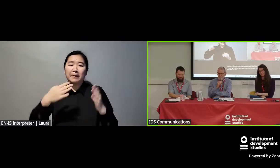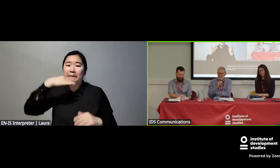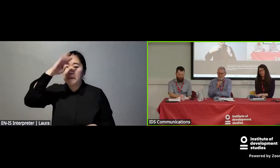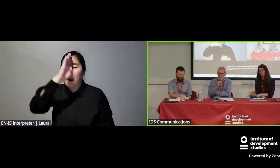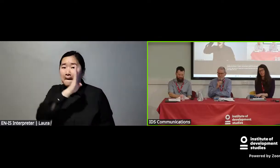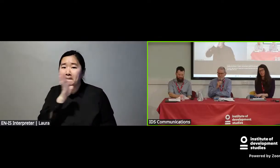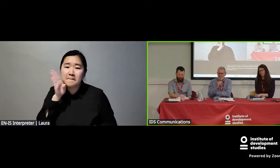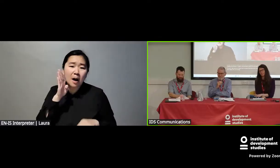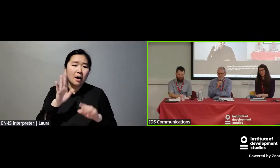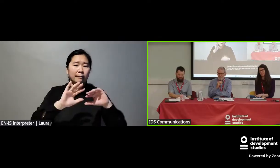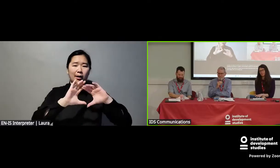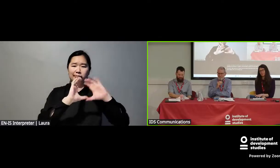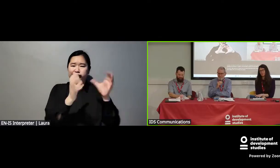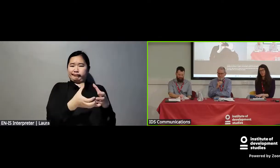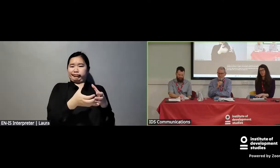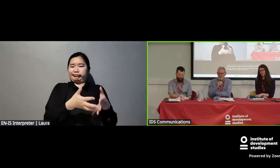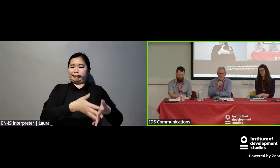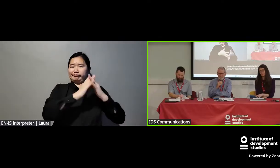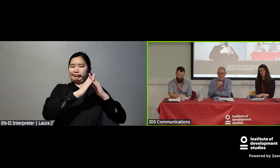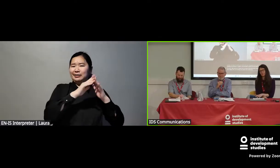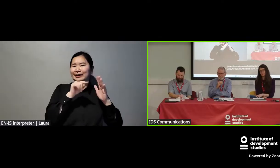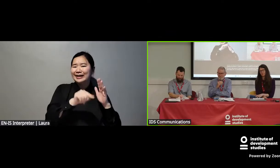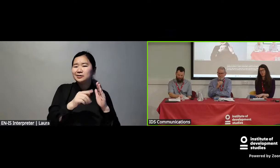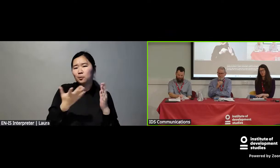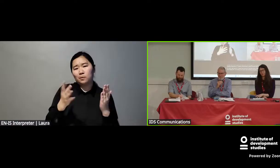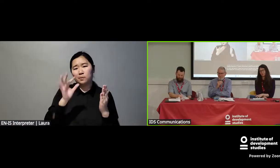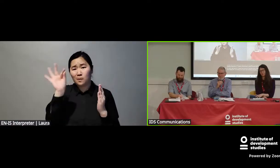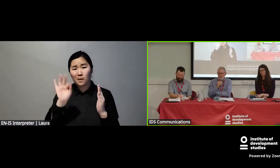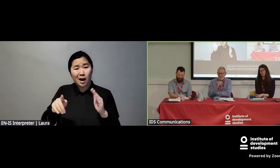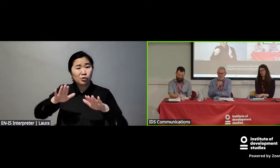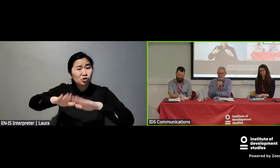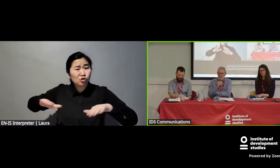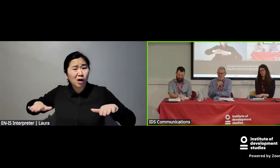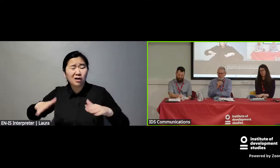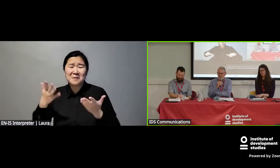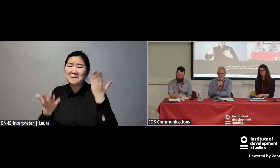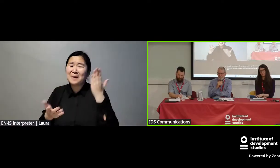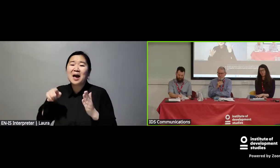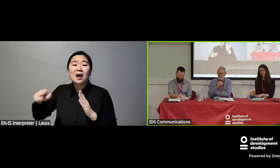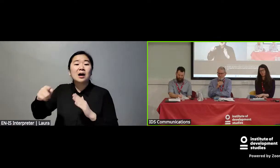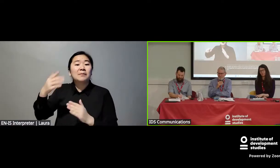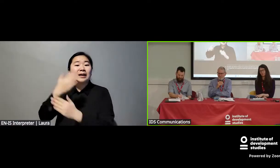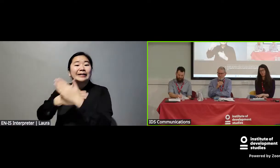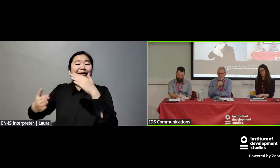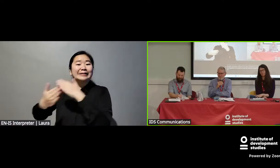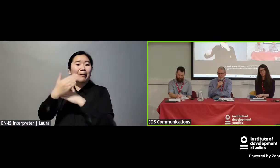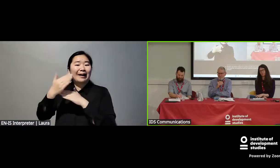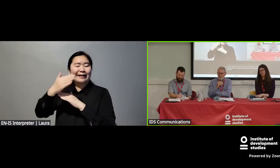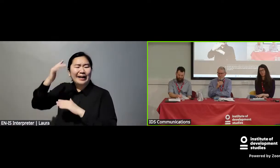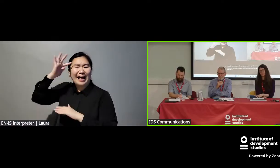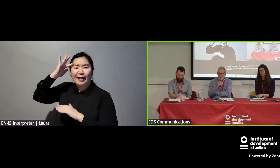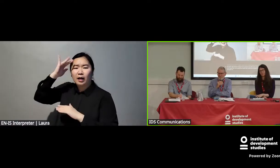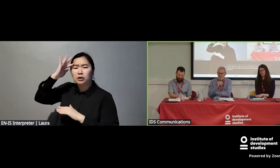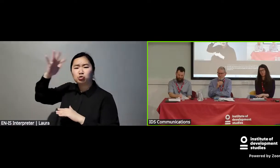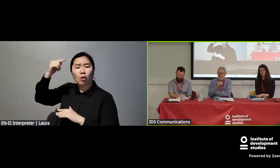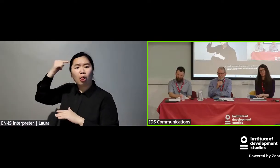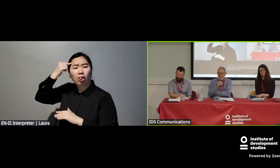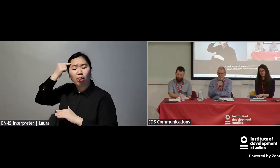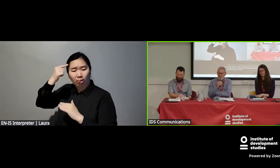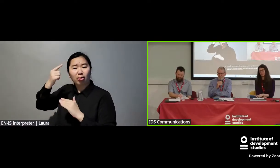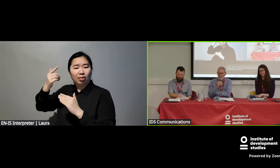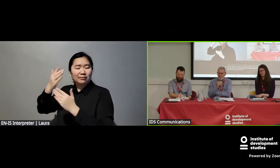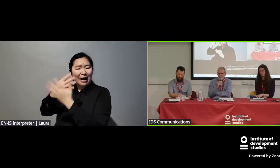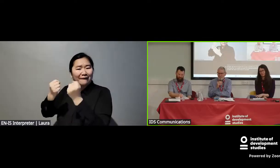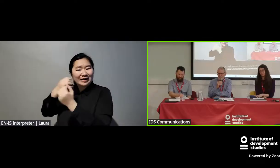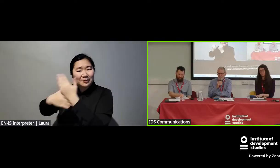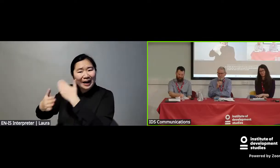I think in terms of reasonable accommodation, there are some types of accommodations that are not as obvious, like more